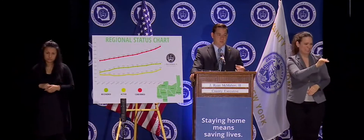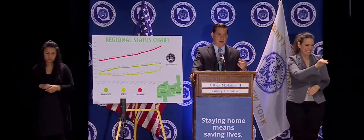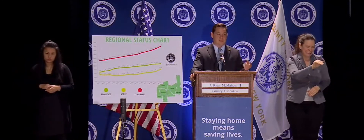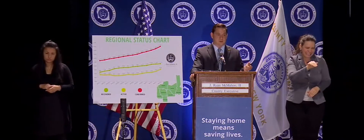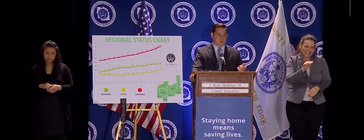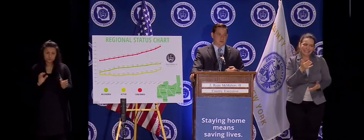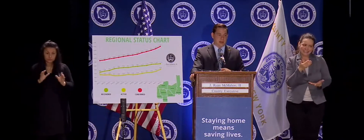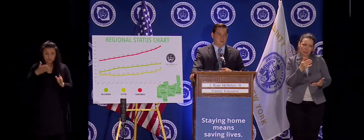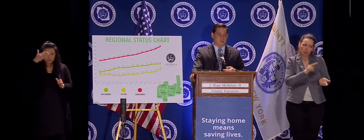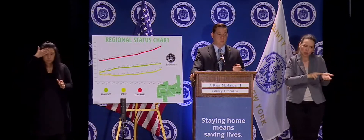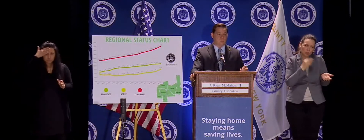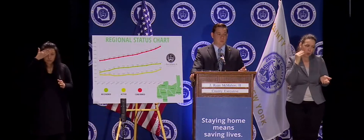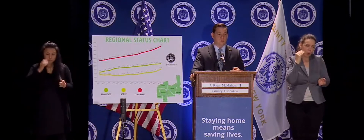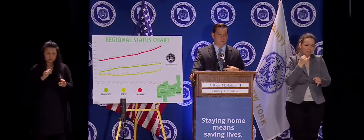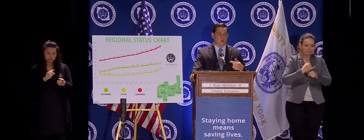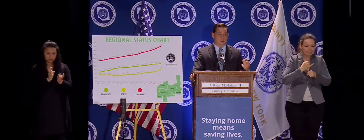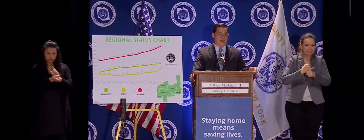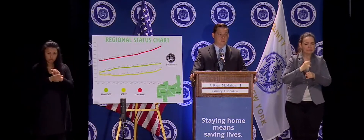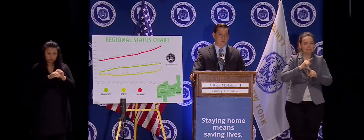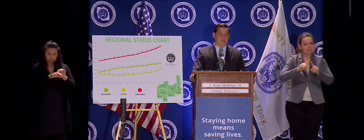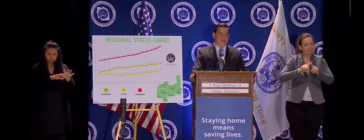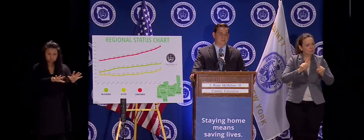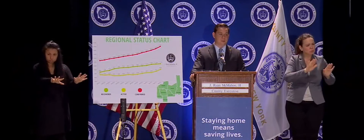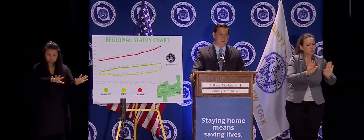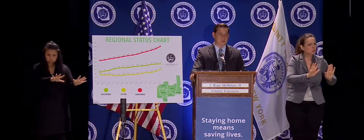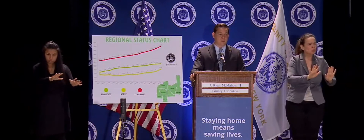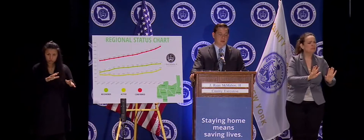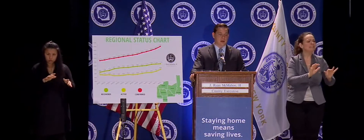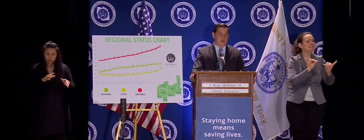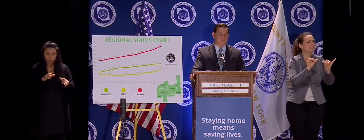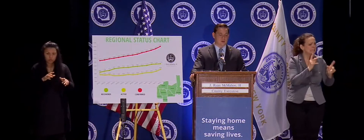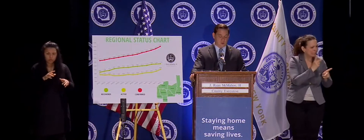enough in this process where they need to go to the hospital at times.